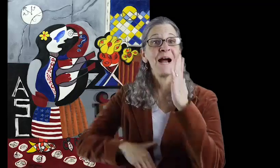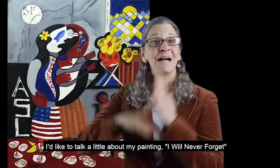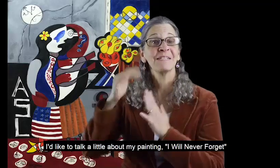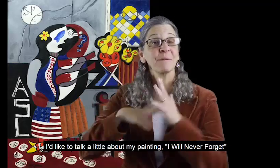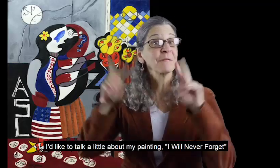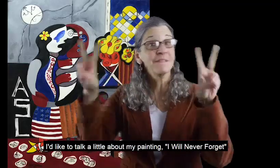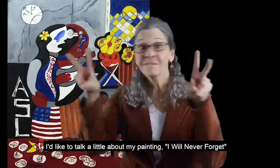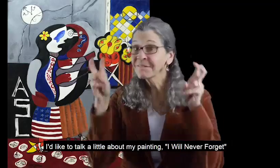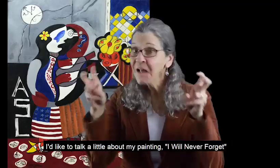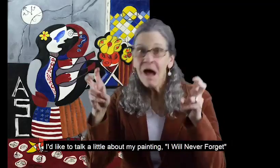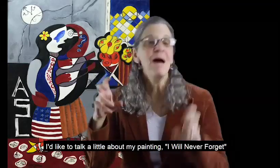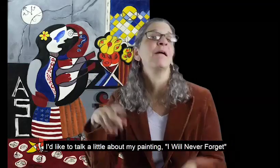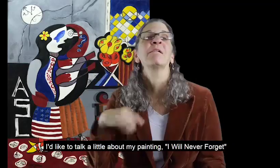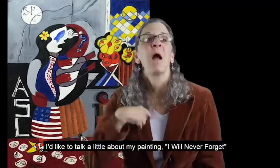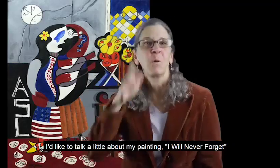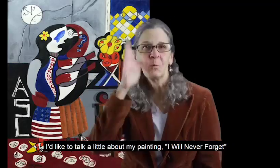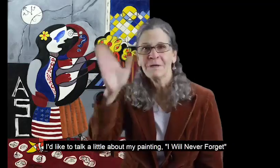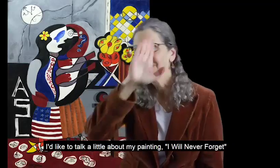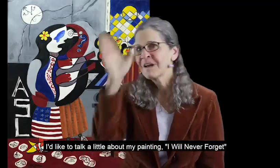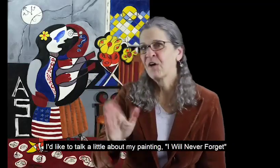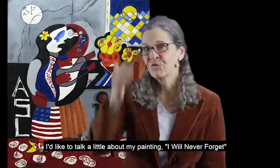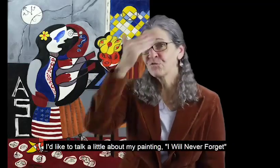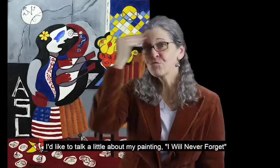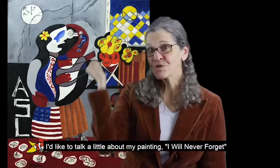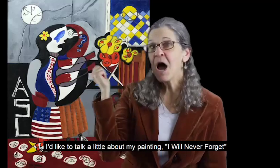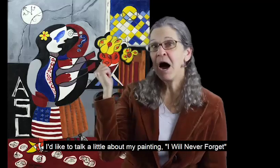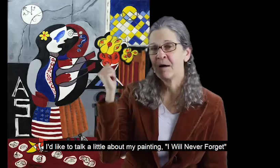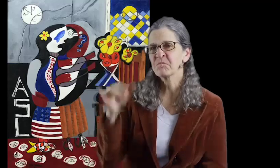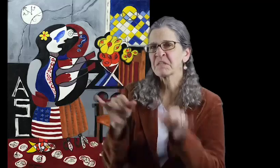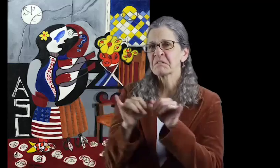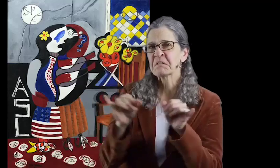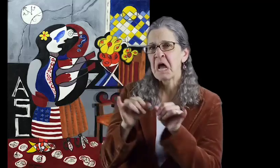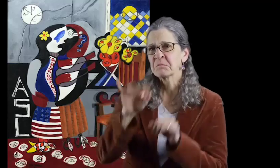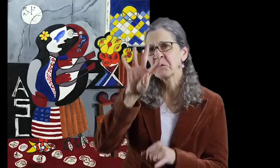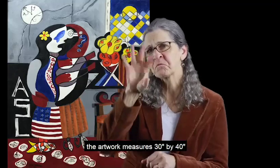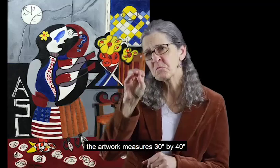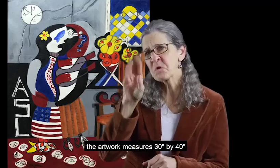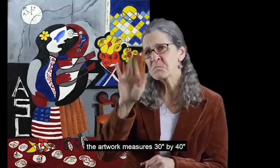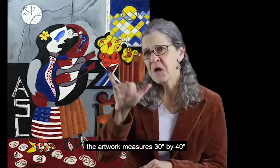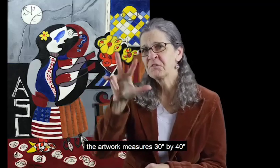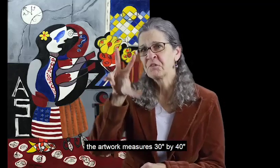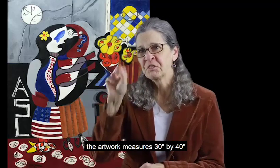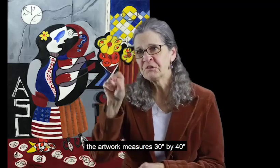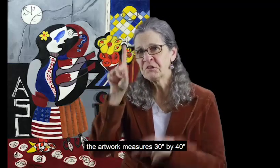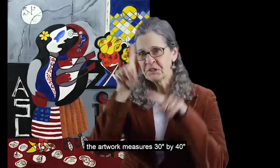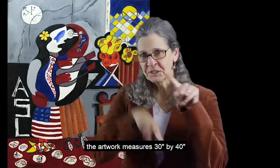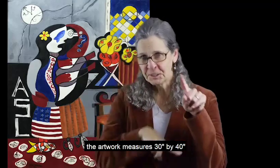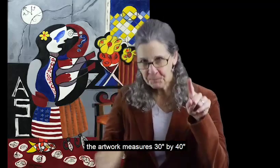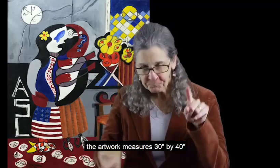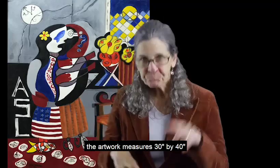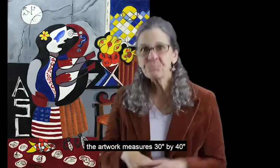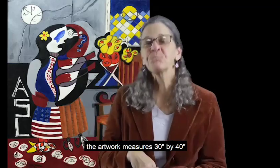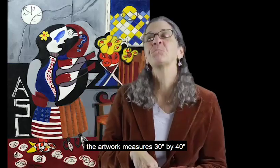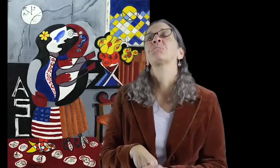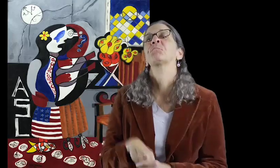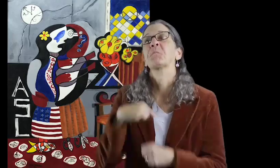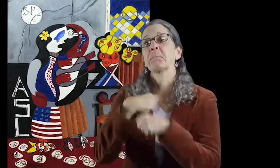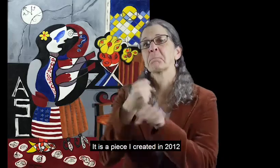I'd like to talk about my painting titled, I Will Never Forget. The artwork measures 30 by 40.